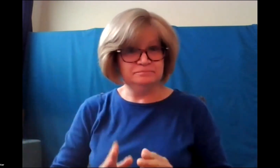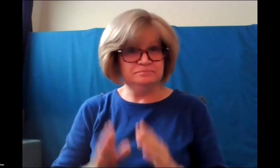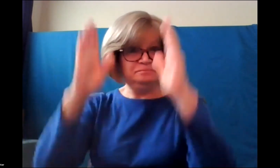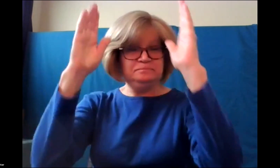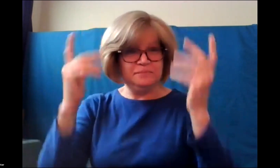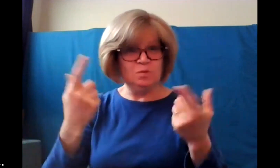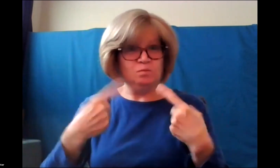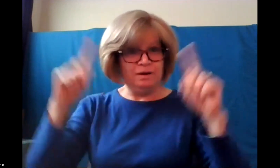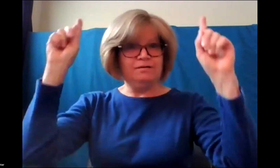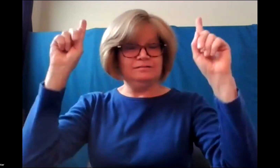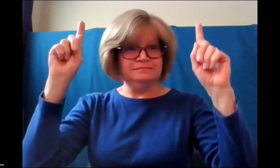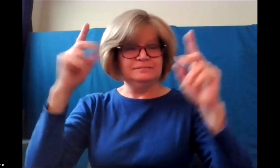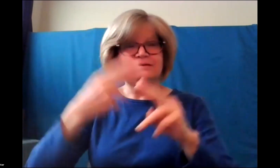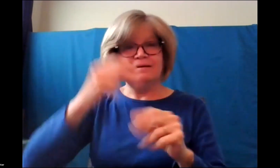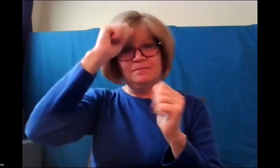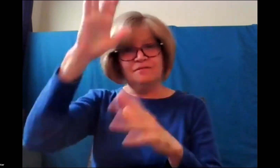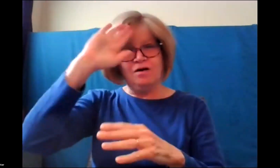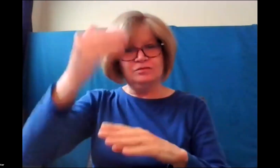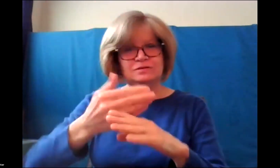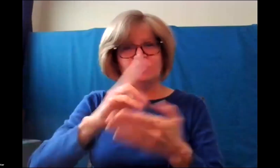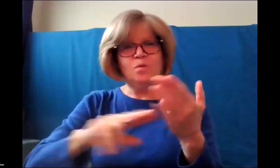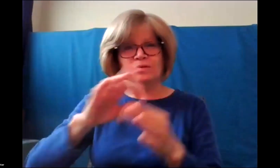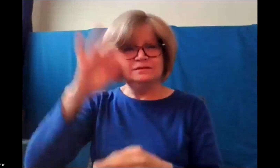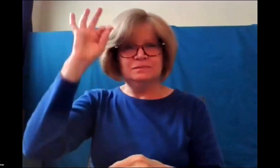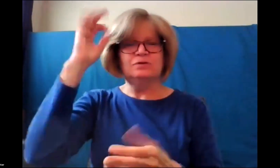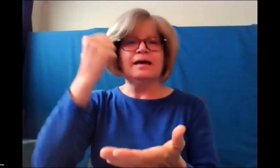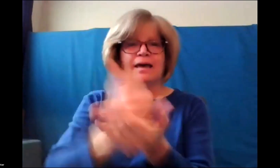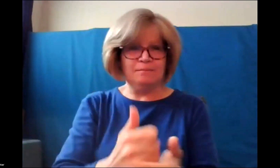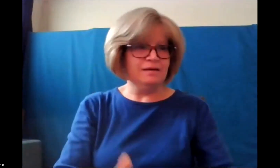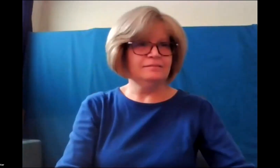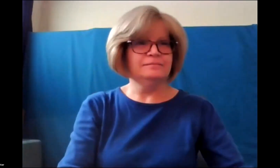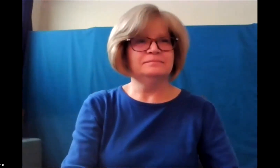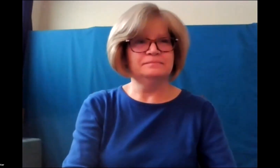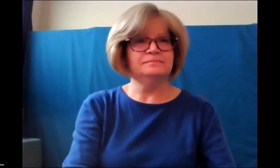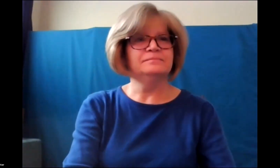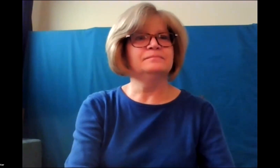In the name of the Father, and the Son, and the Holy Spirit. Amen.